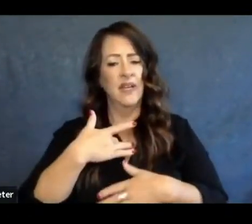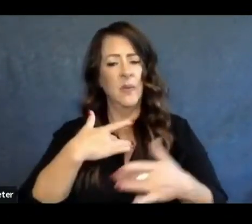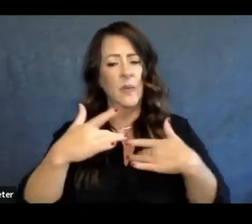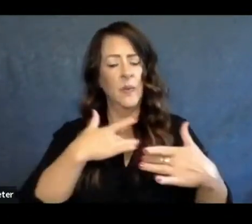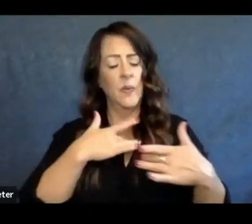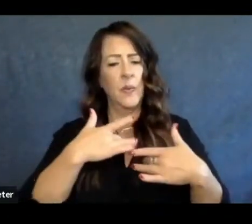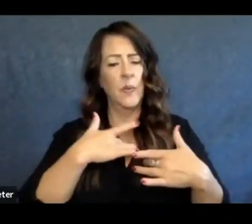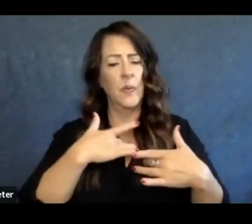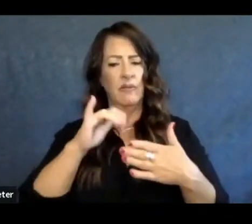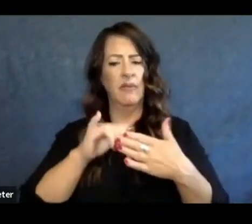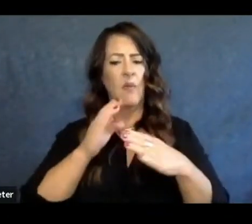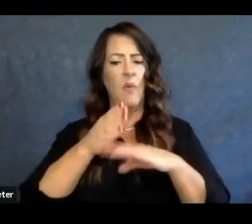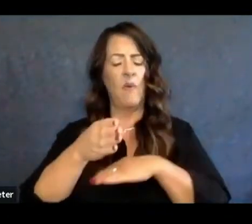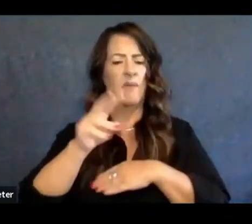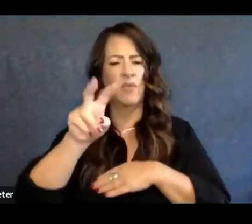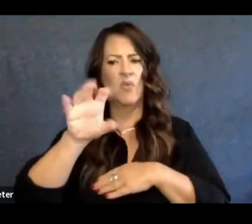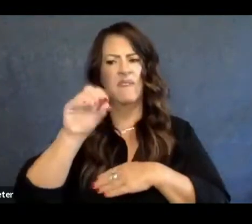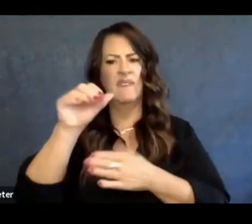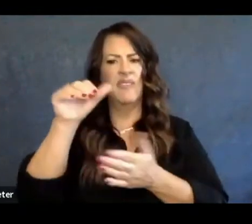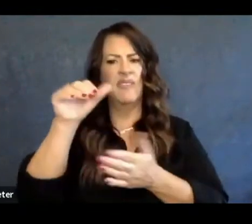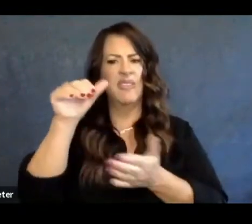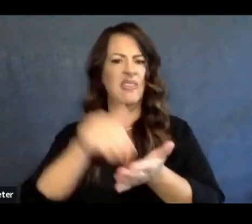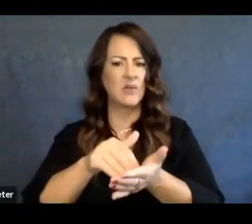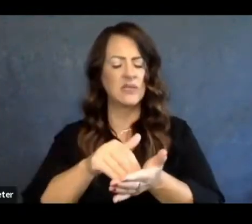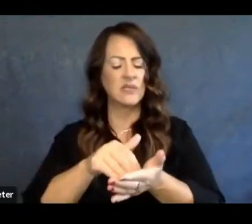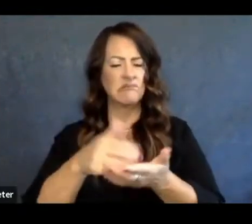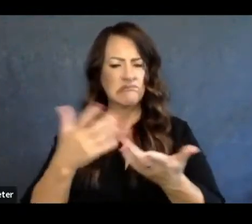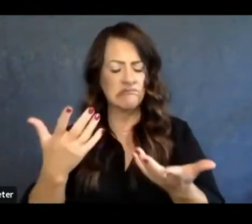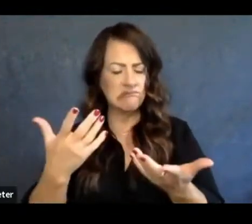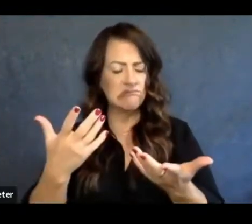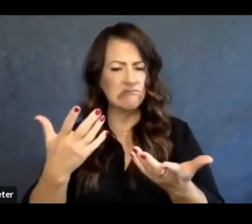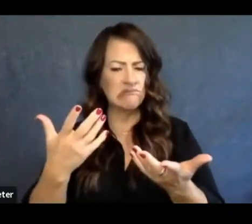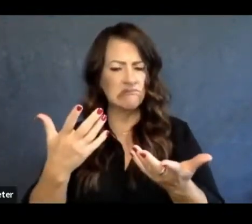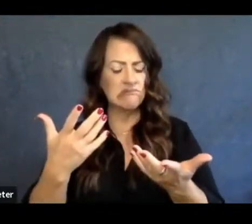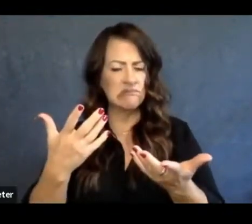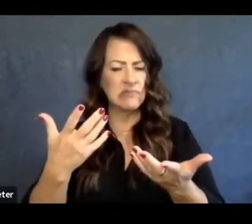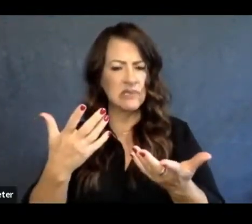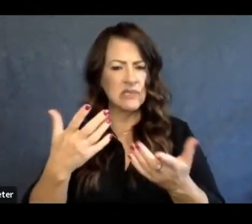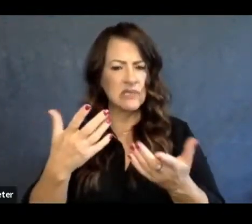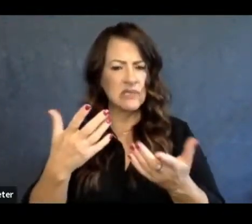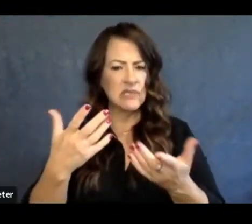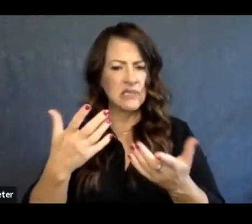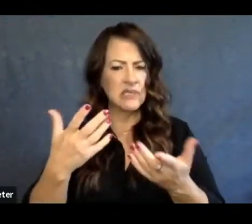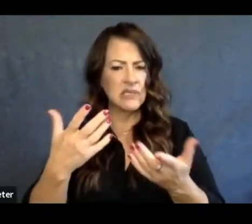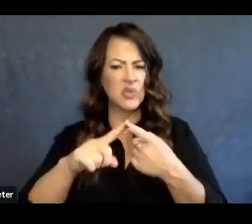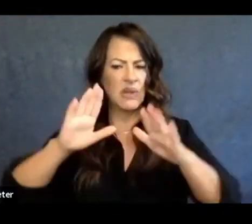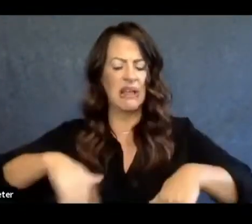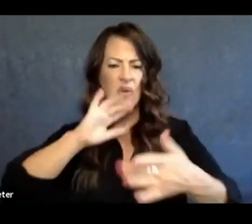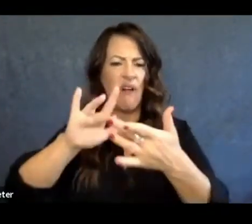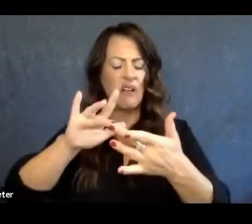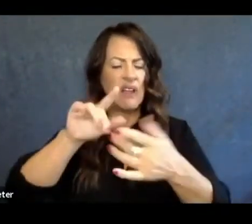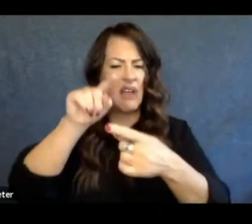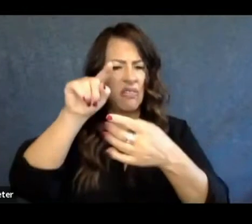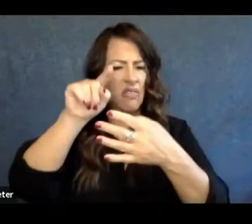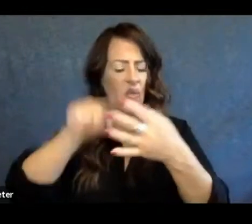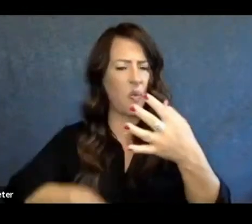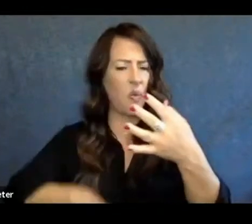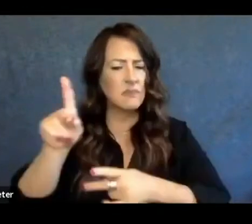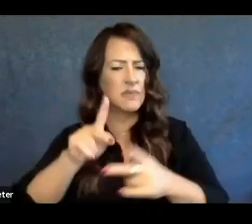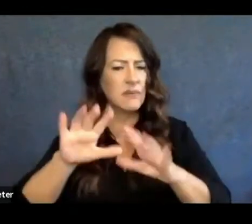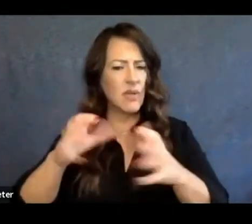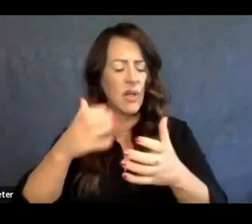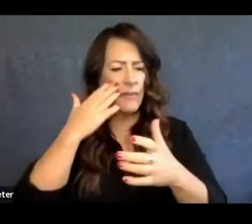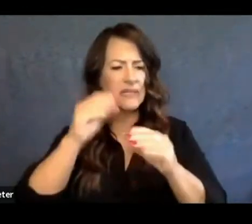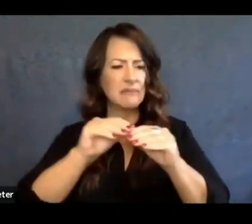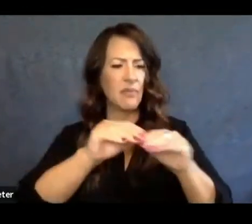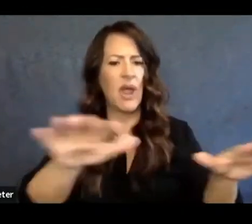cases that they are too late now to contact trace, and that perhaps we may have more spread because we